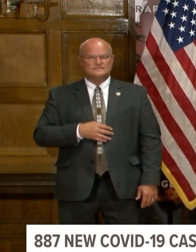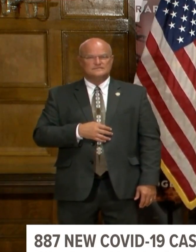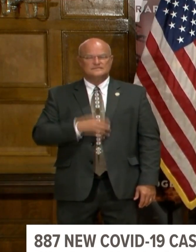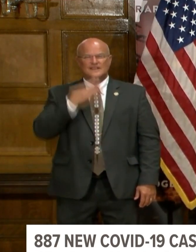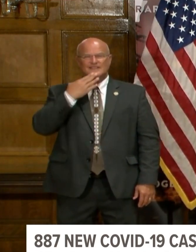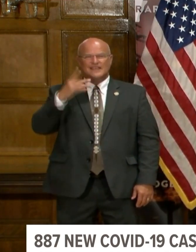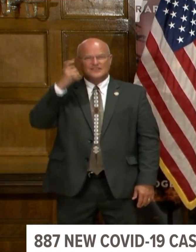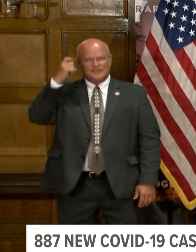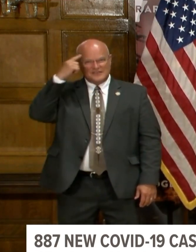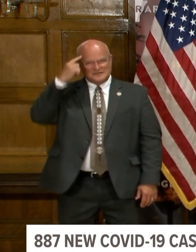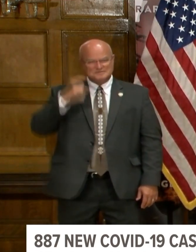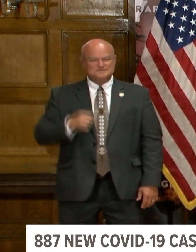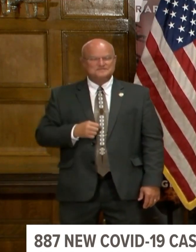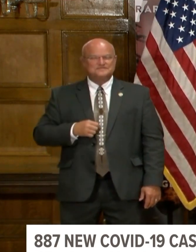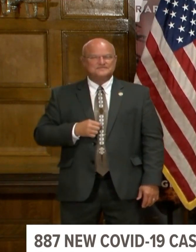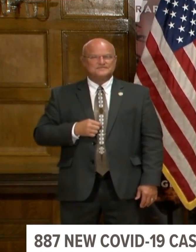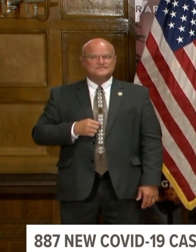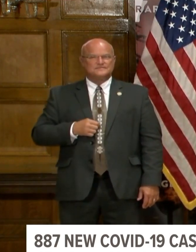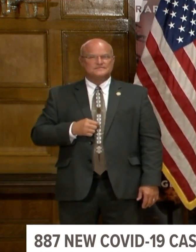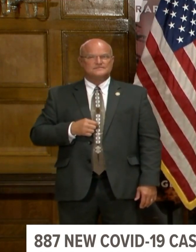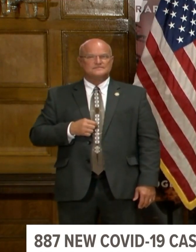Thank you, Governor.